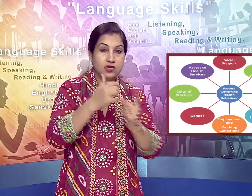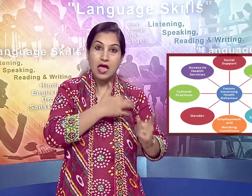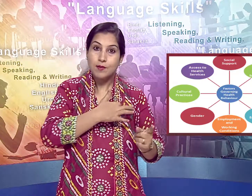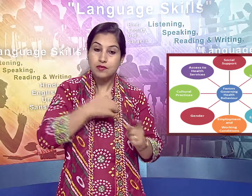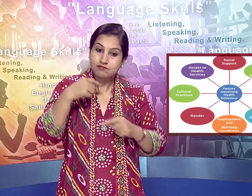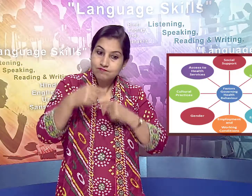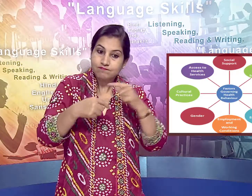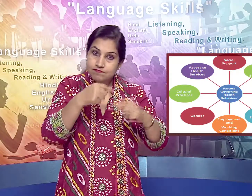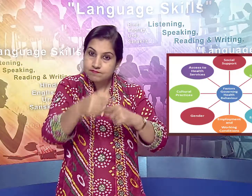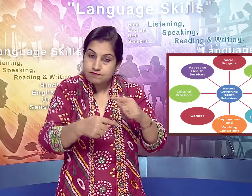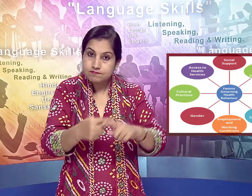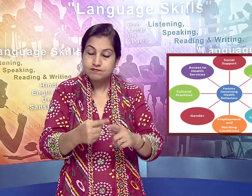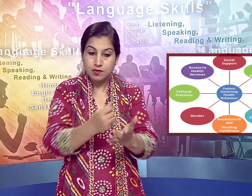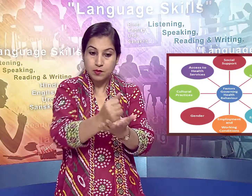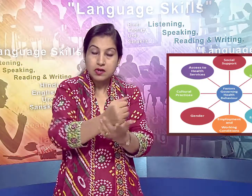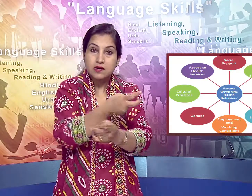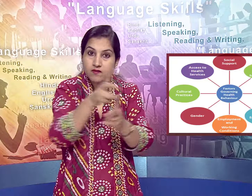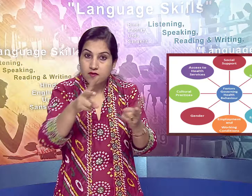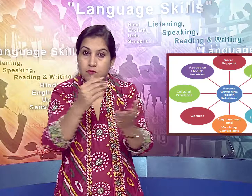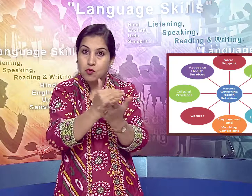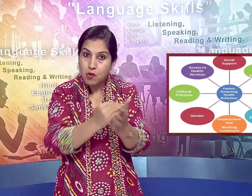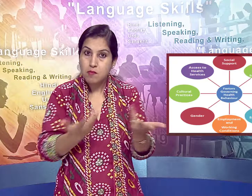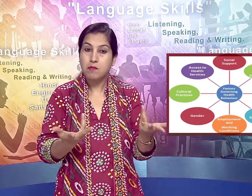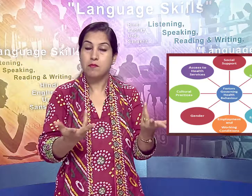habits, cultural practices